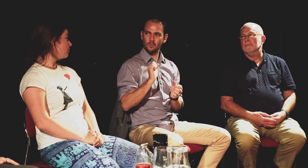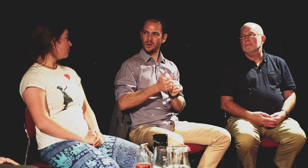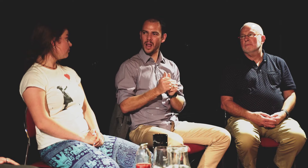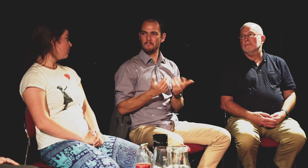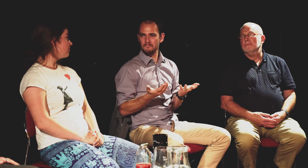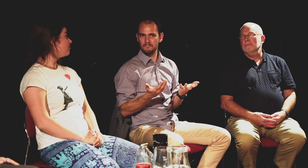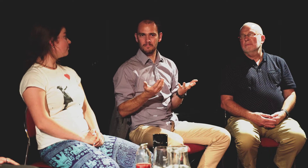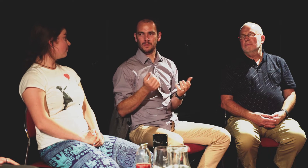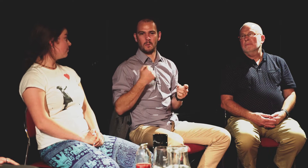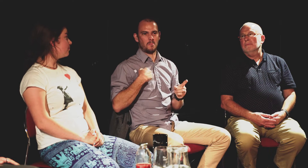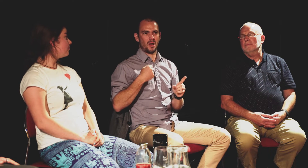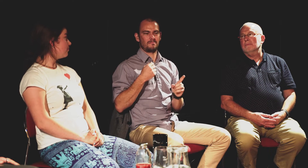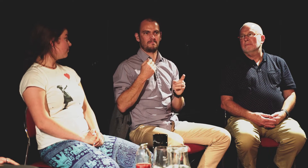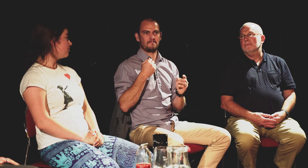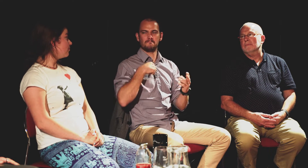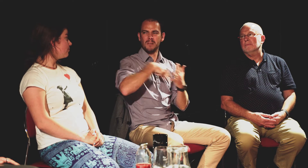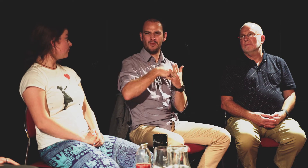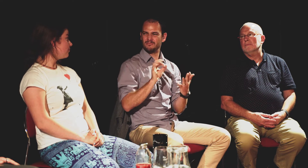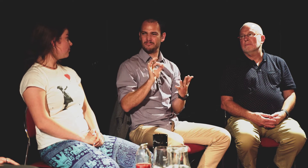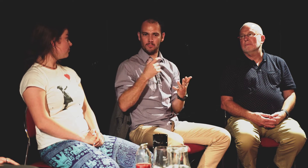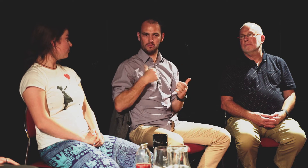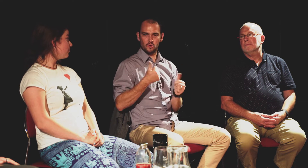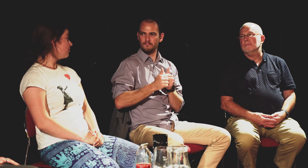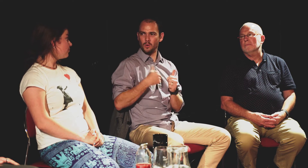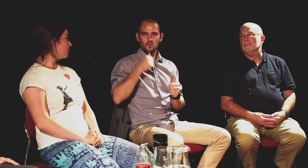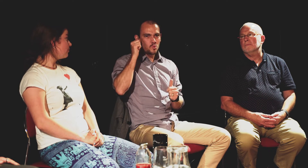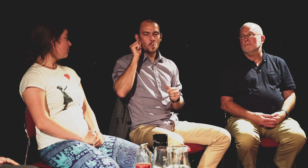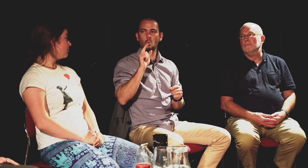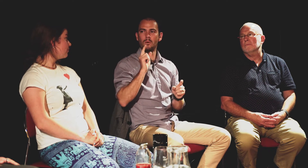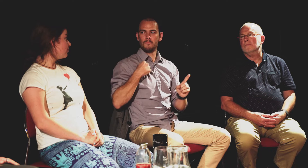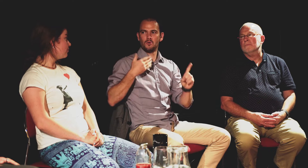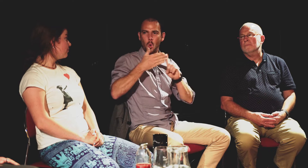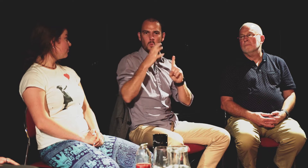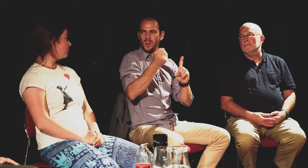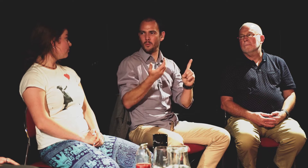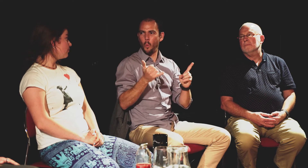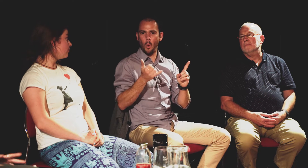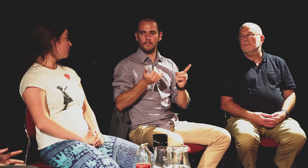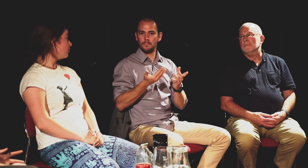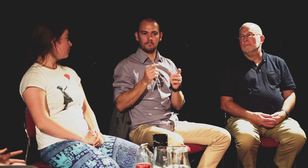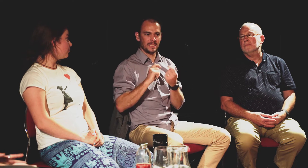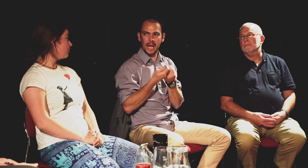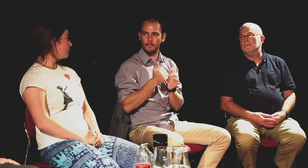there's not a lot of communication. You just play the game. So I think there's no barrier in terms of that. The goal is to win,